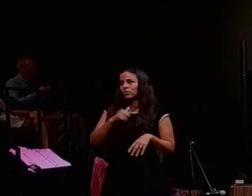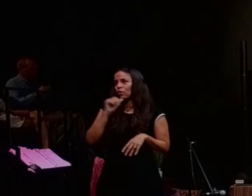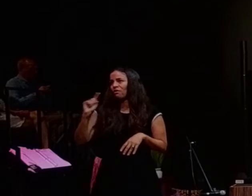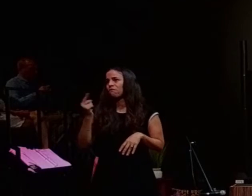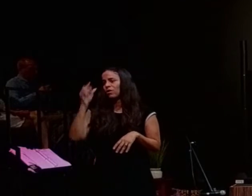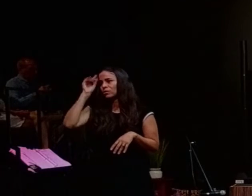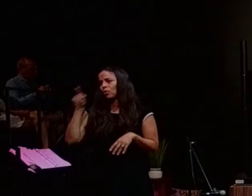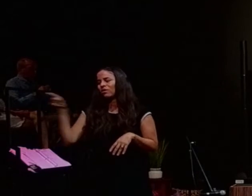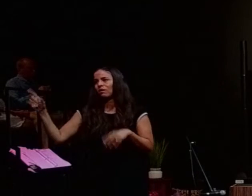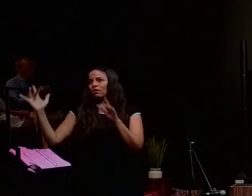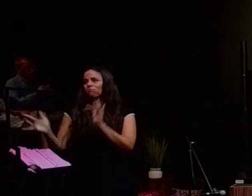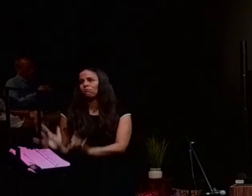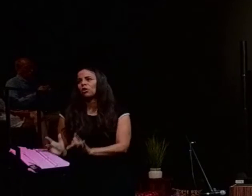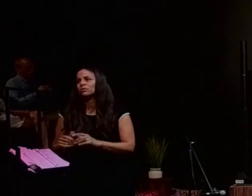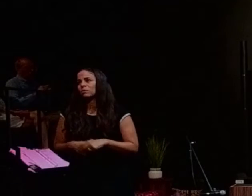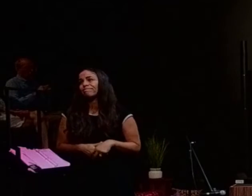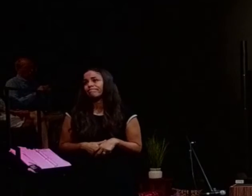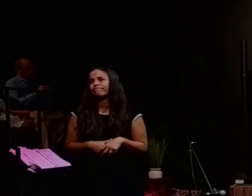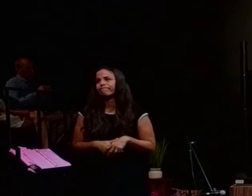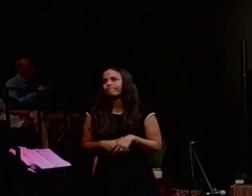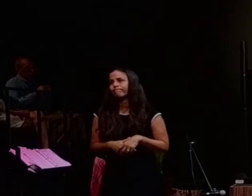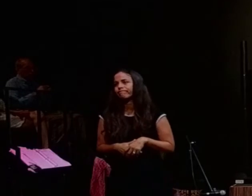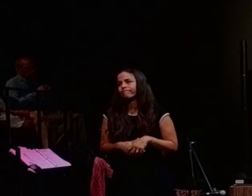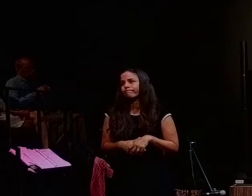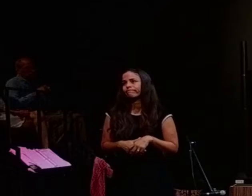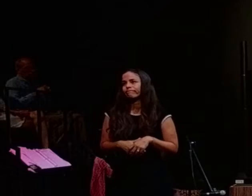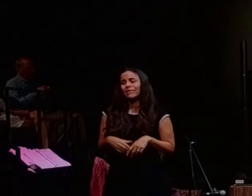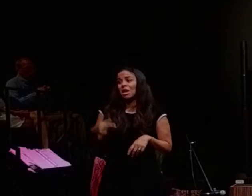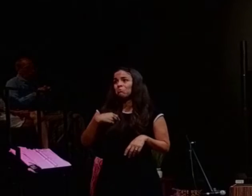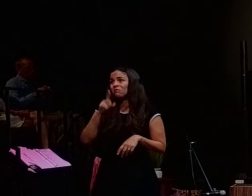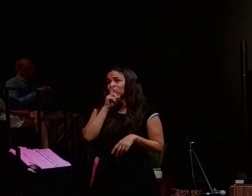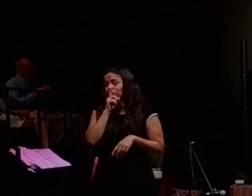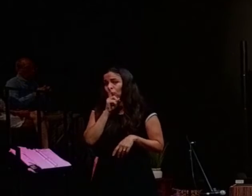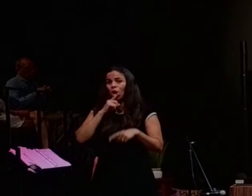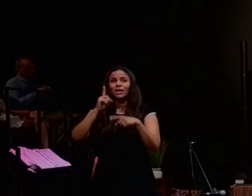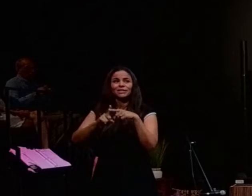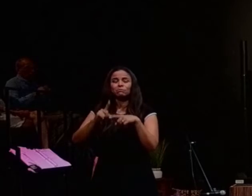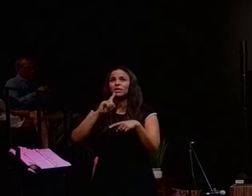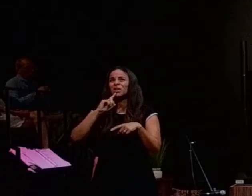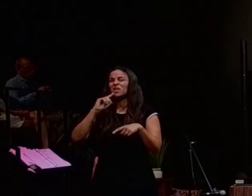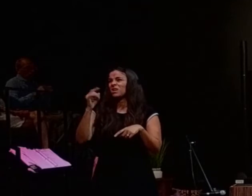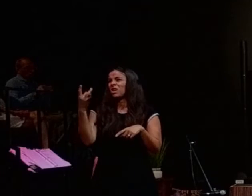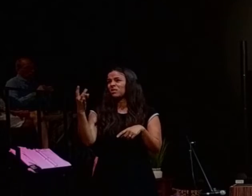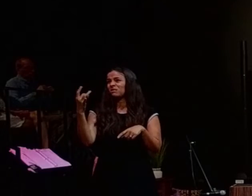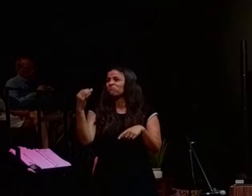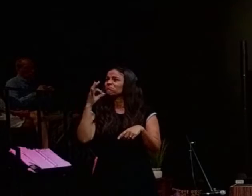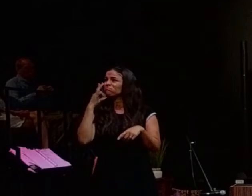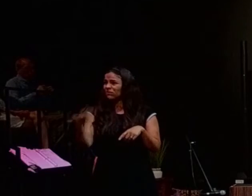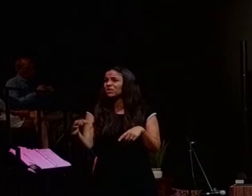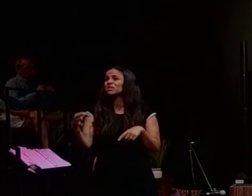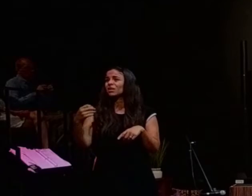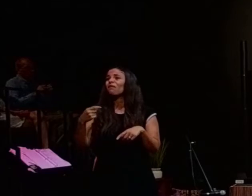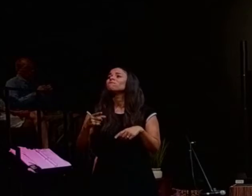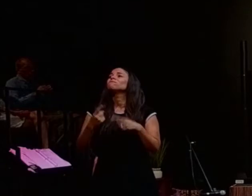to from this individual. And, you know, I didn't really talk about it. So I was probably 18 or 19. I just didn't. You know, I